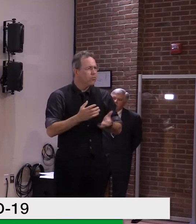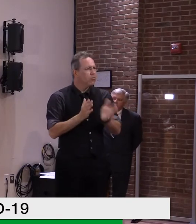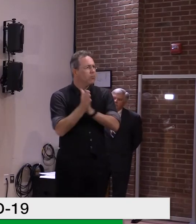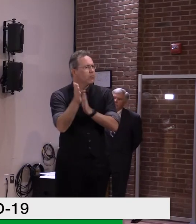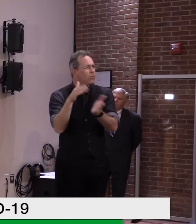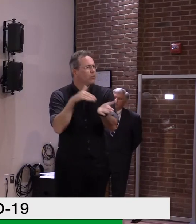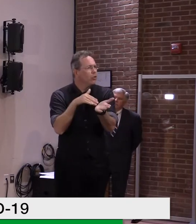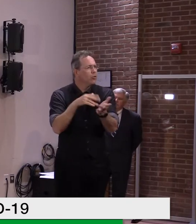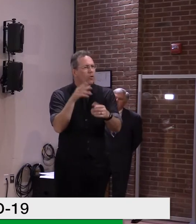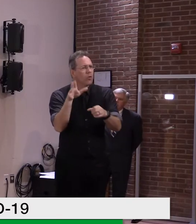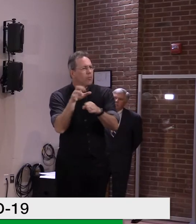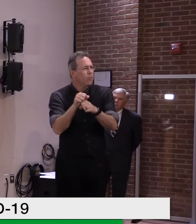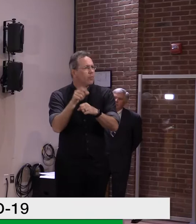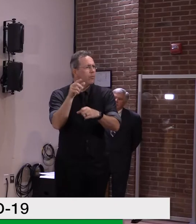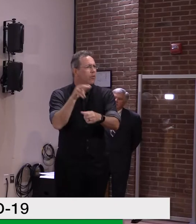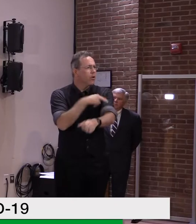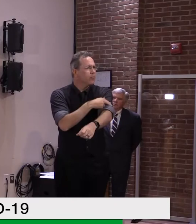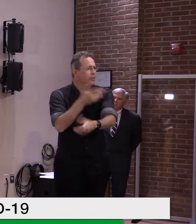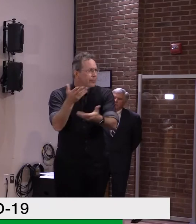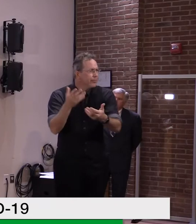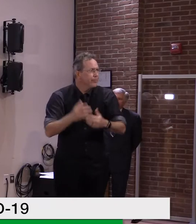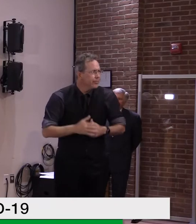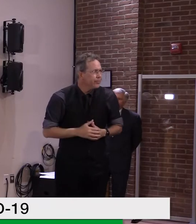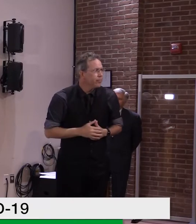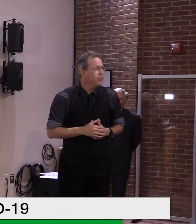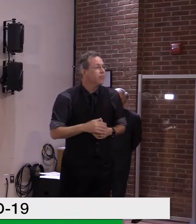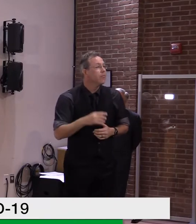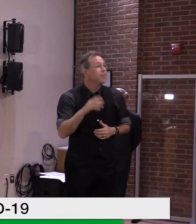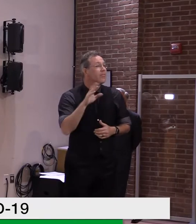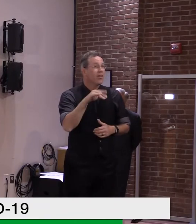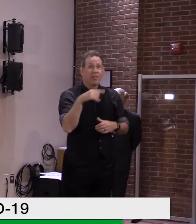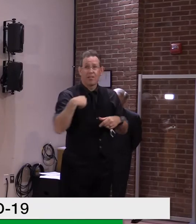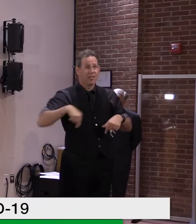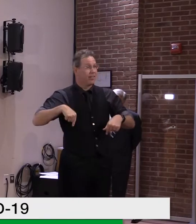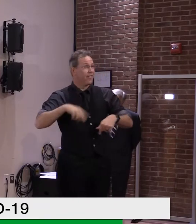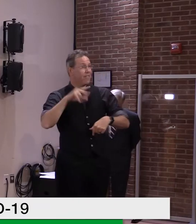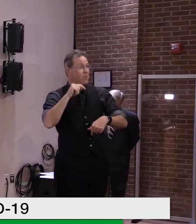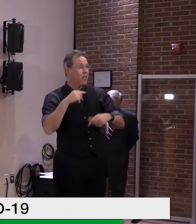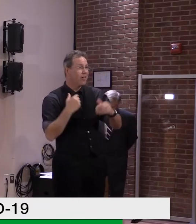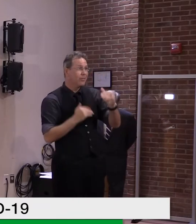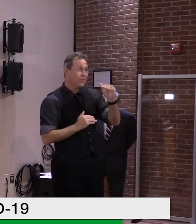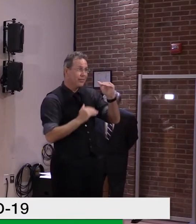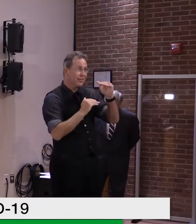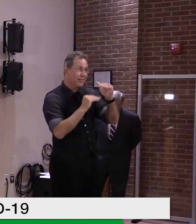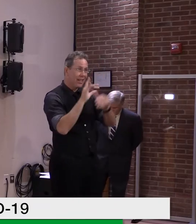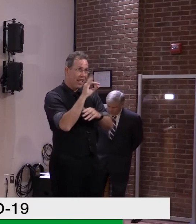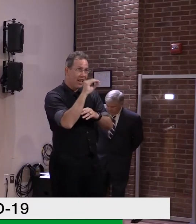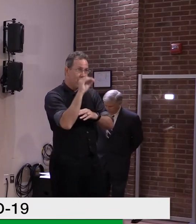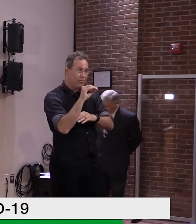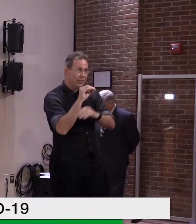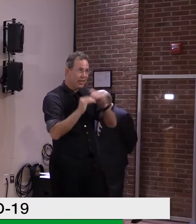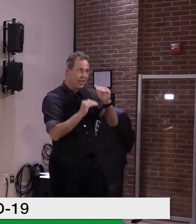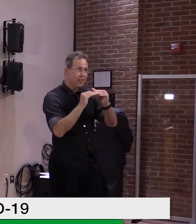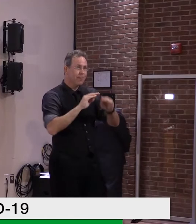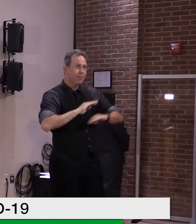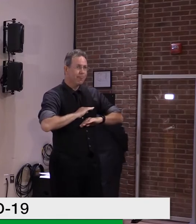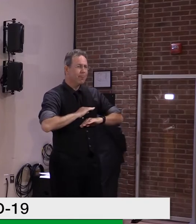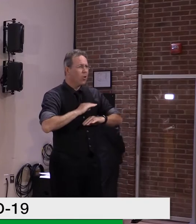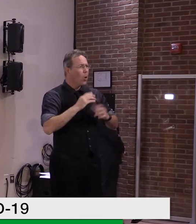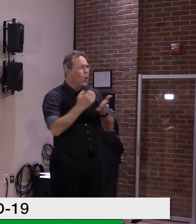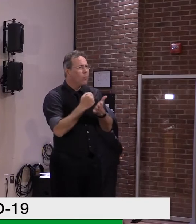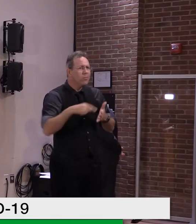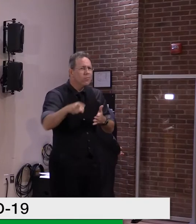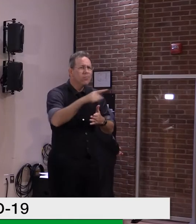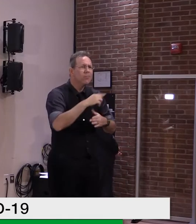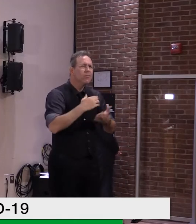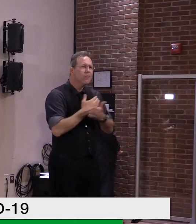the summer more, et cetera, we are going to be giving more messaging regarding the kinds of traditional things we do in public health.